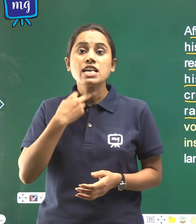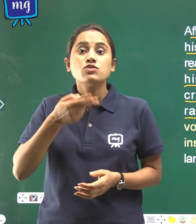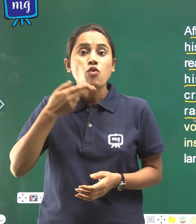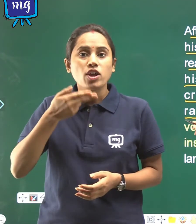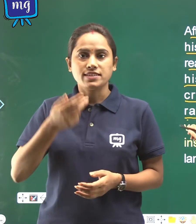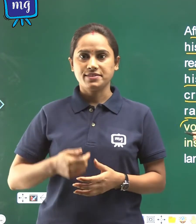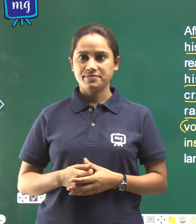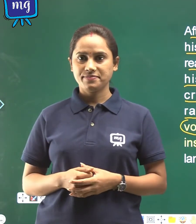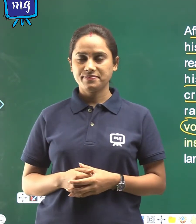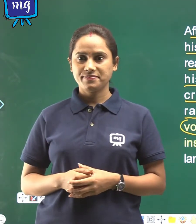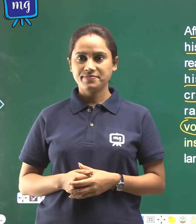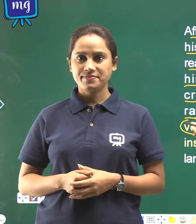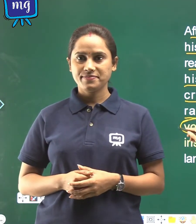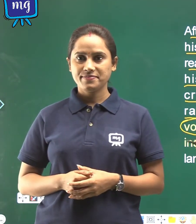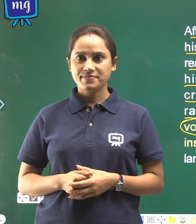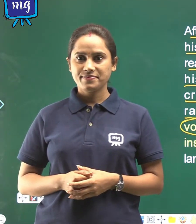voice.